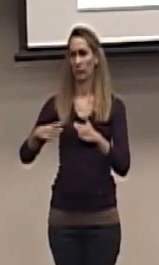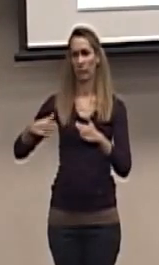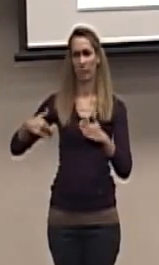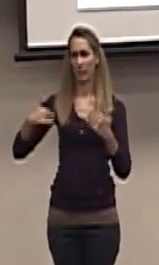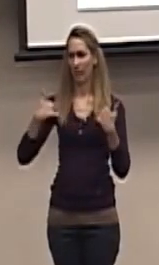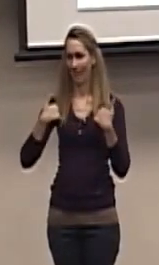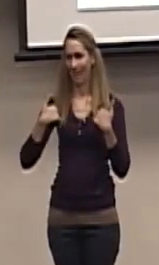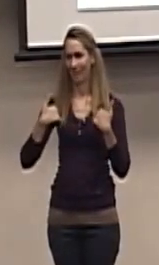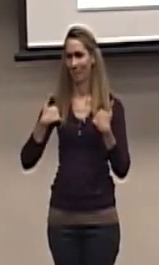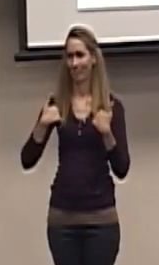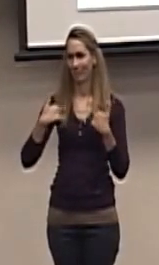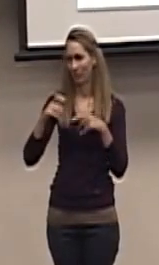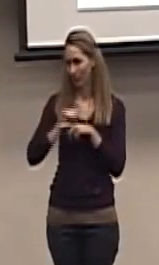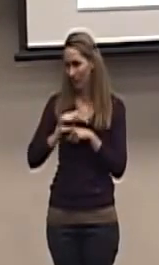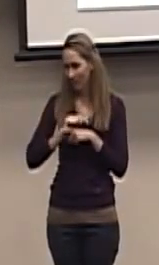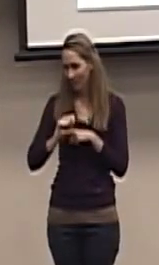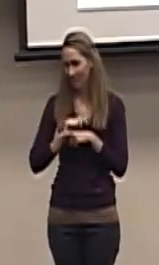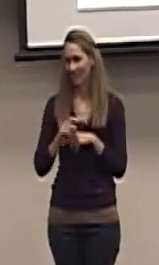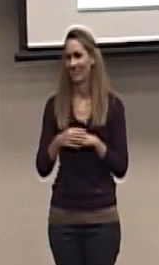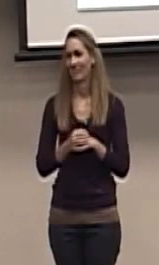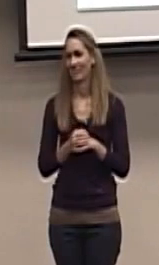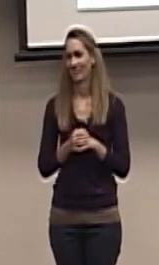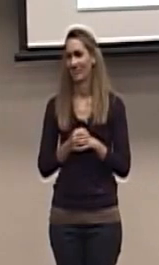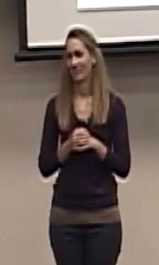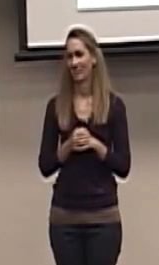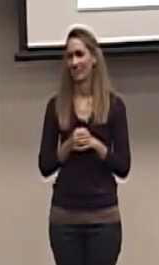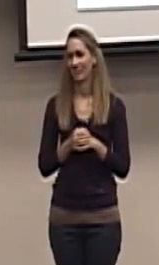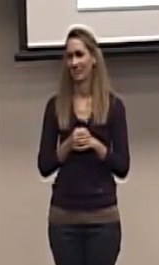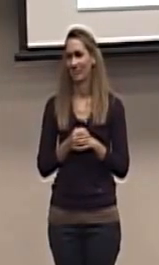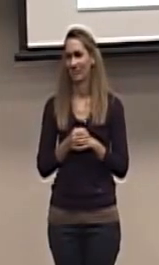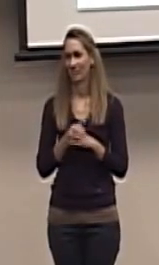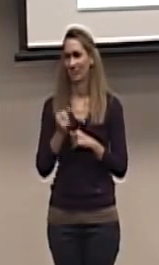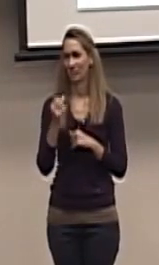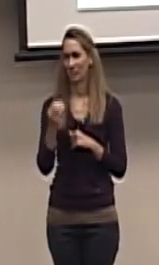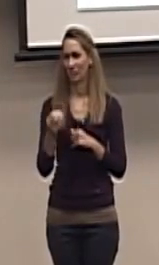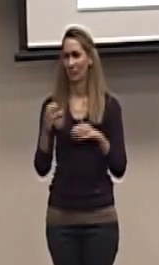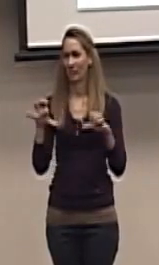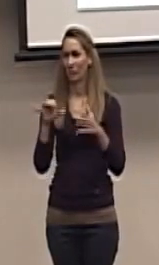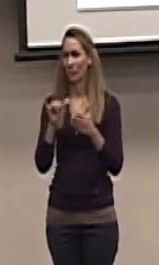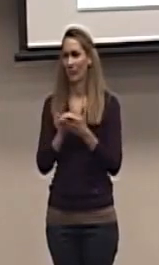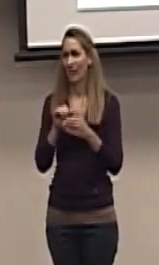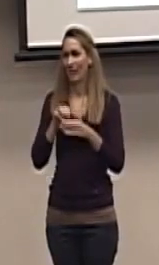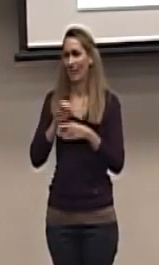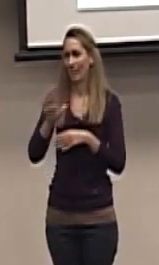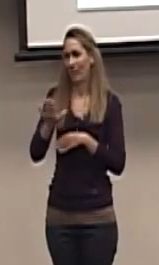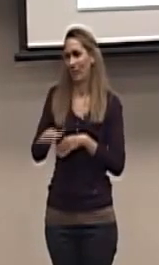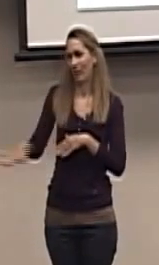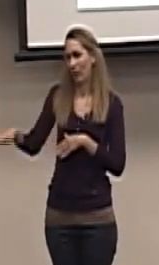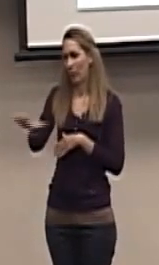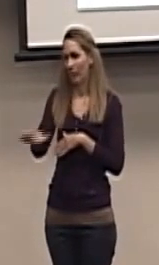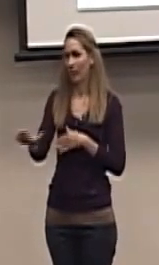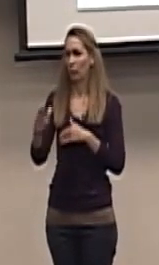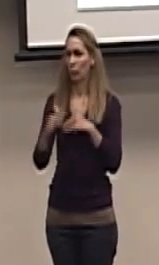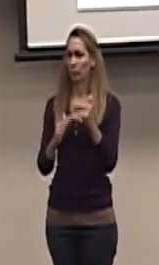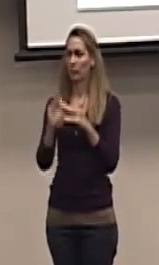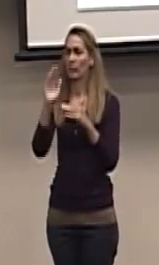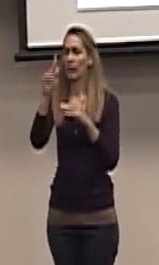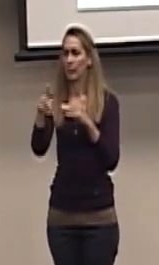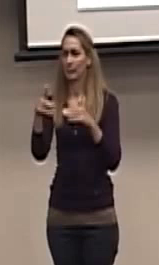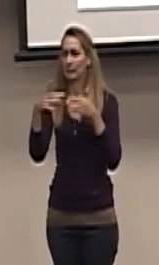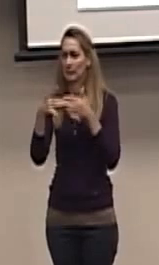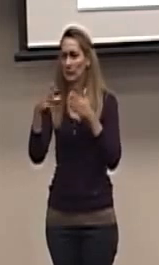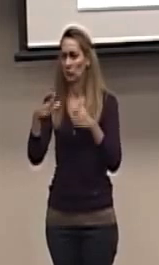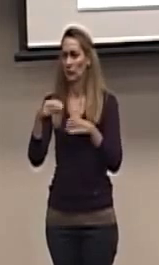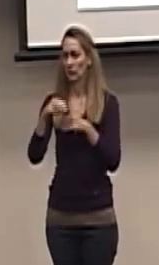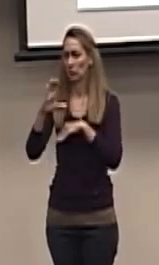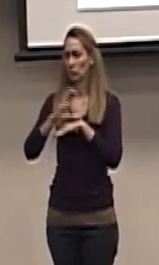the region. So that becomes the regional capacity building for leaders of the church. Then we